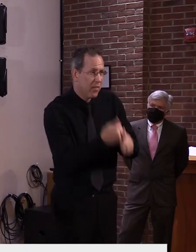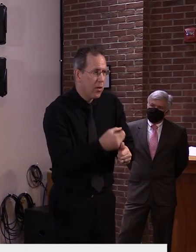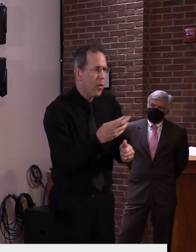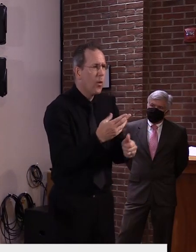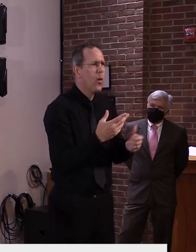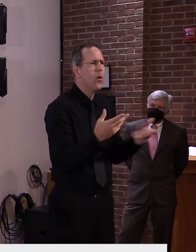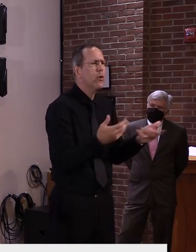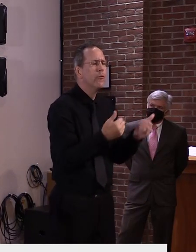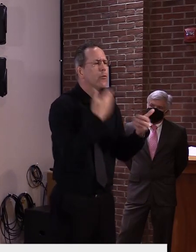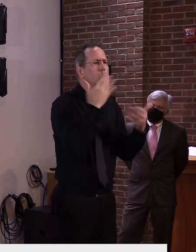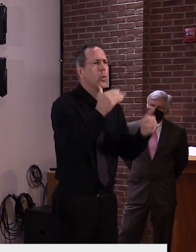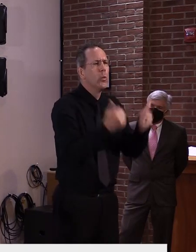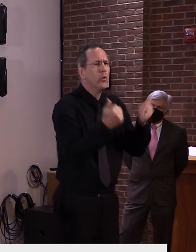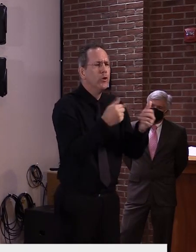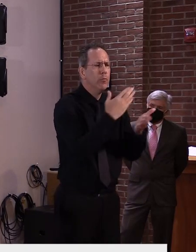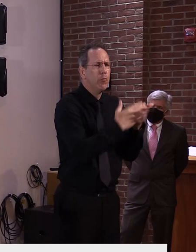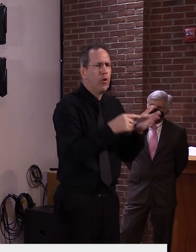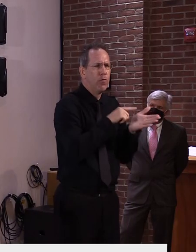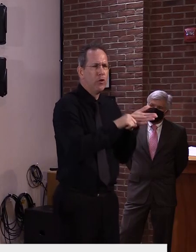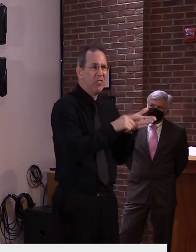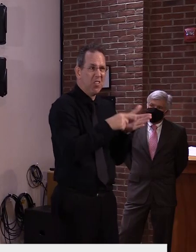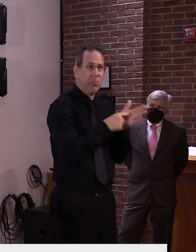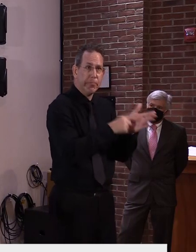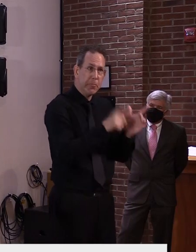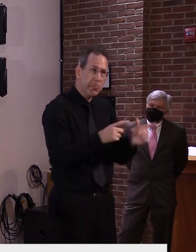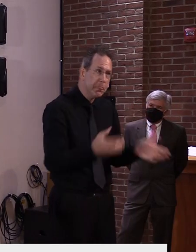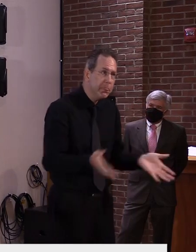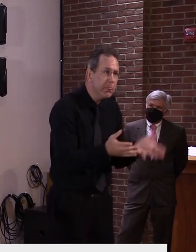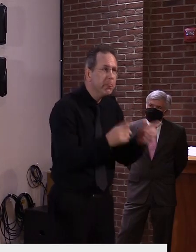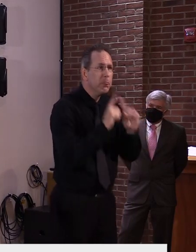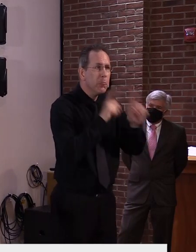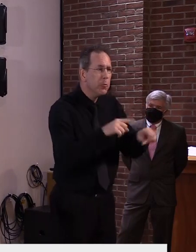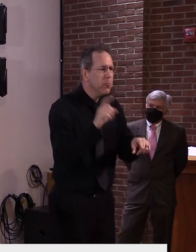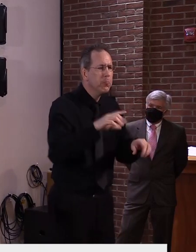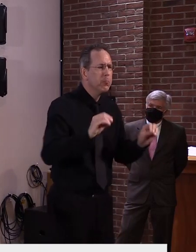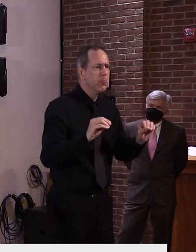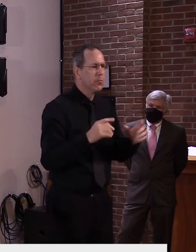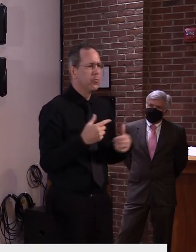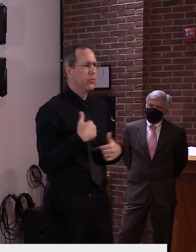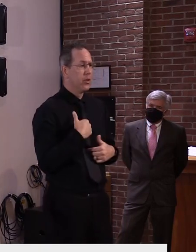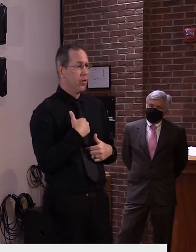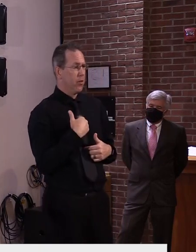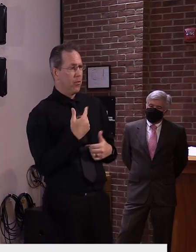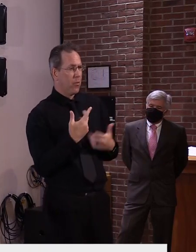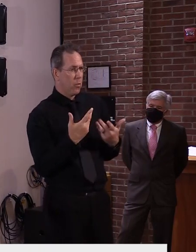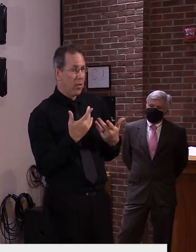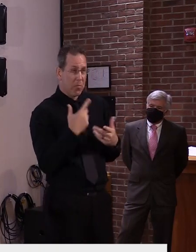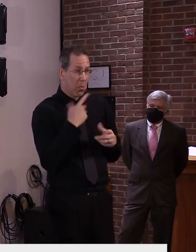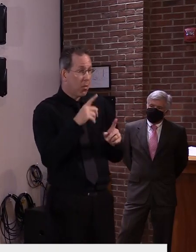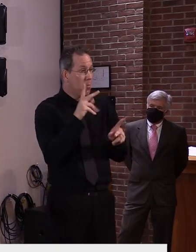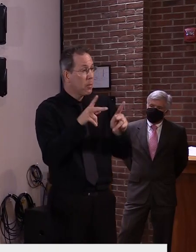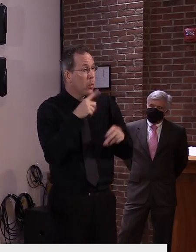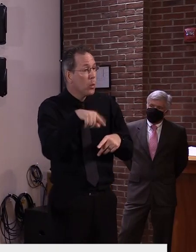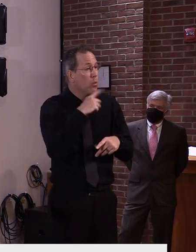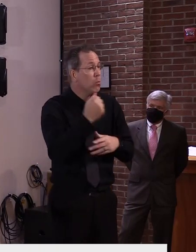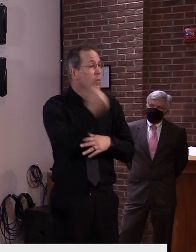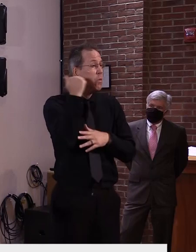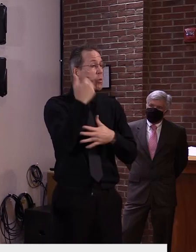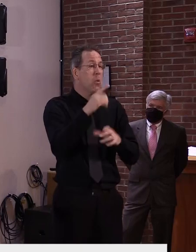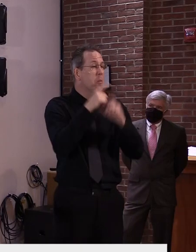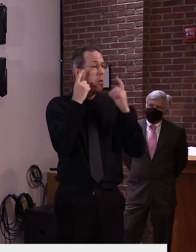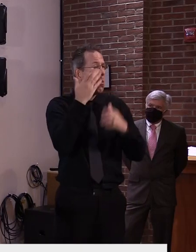Vermonter would choose to or not choose to wear a mask, some of the research we've had to date, I believe, shows that